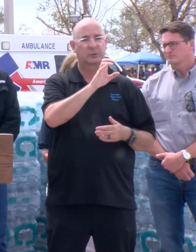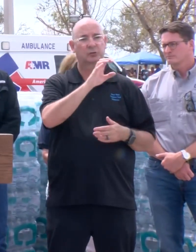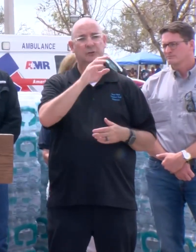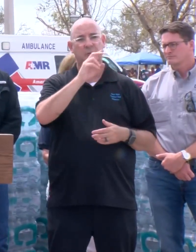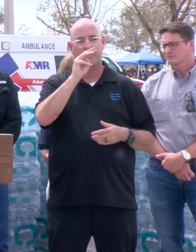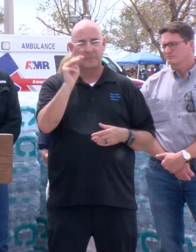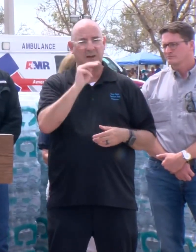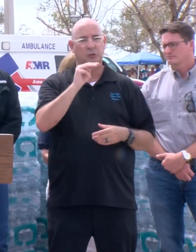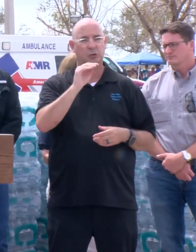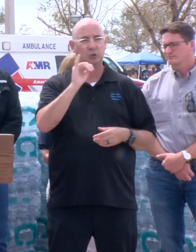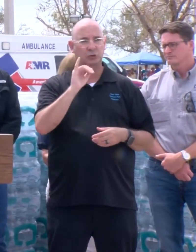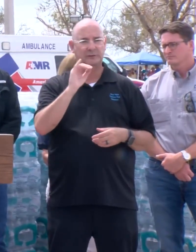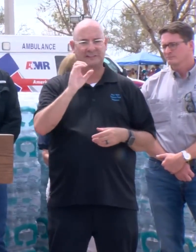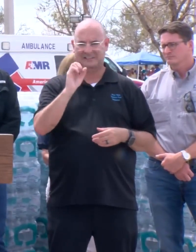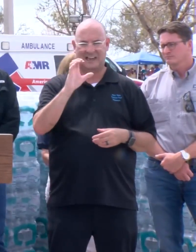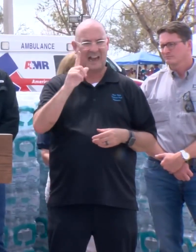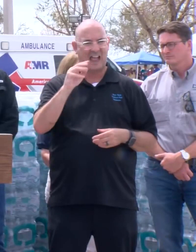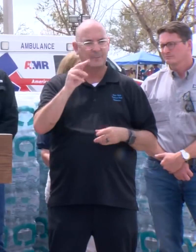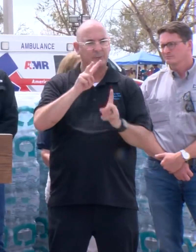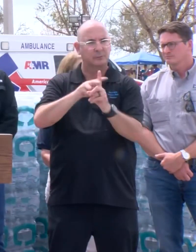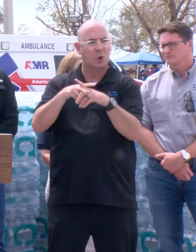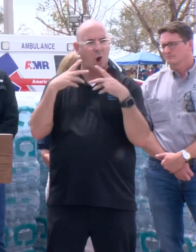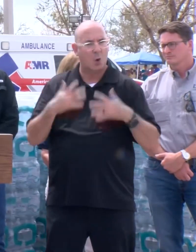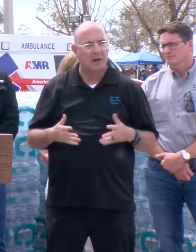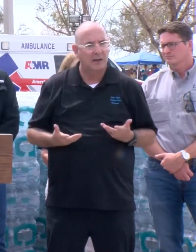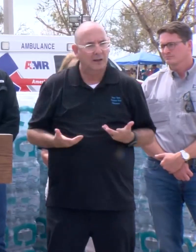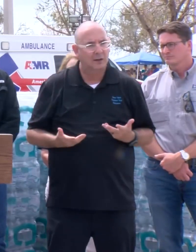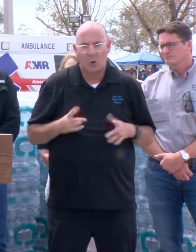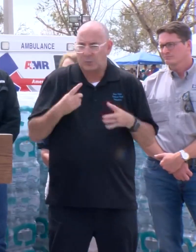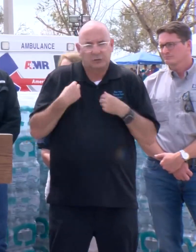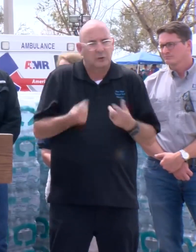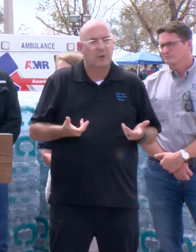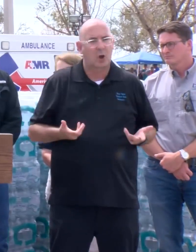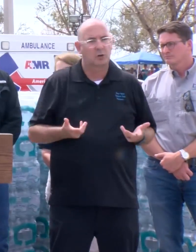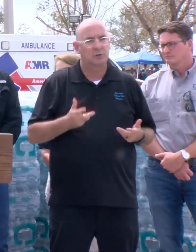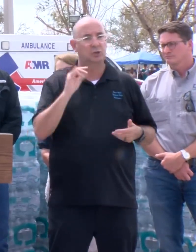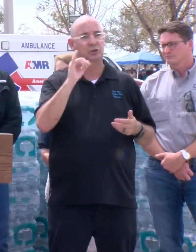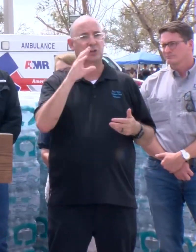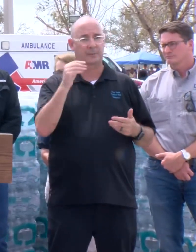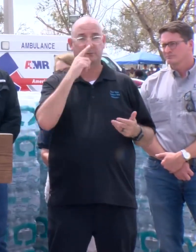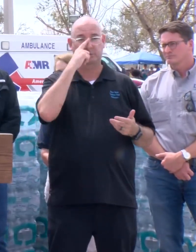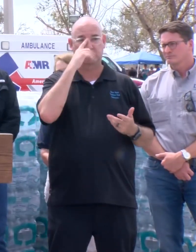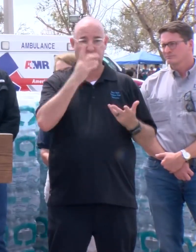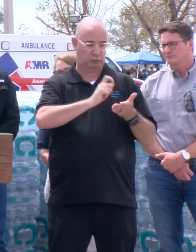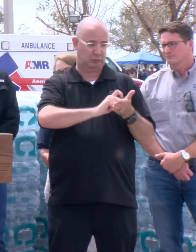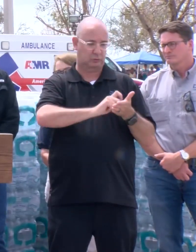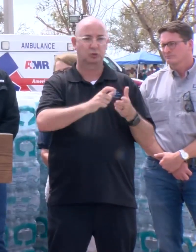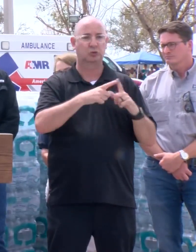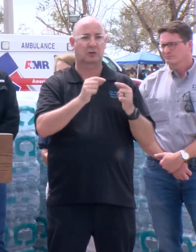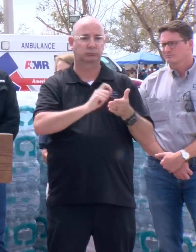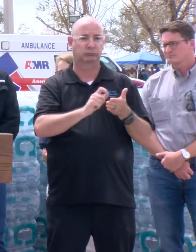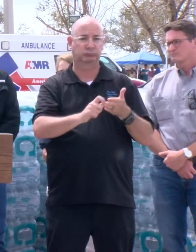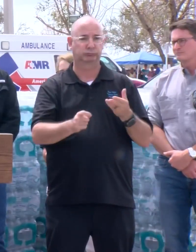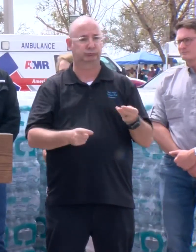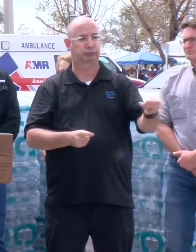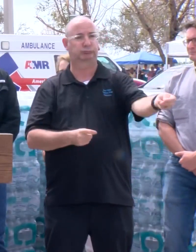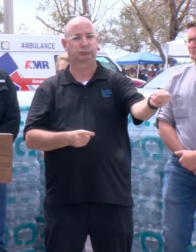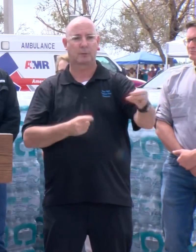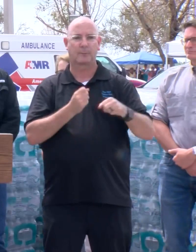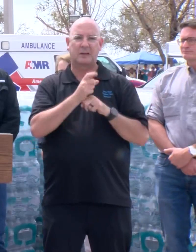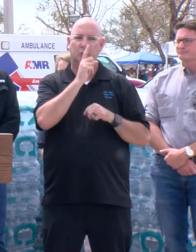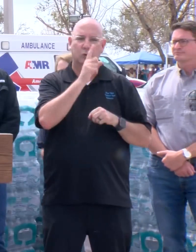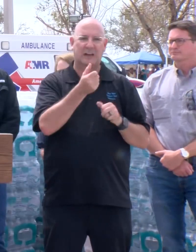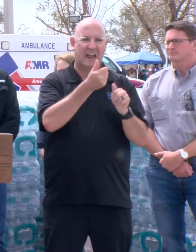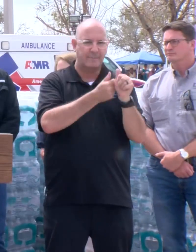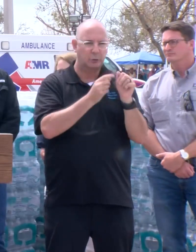insurance claims already. So they are here, they're doing their job, they're writing checks. I just want to make sure every one of those dollars goes to